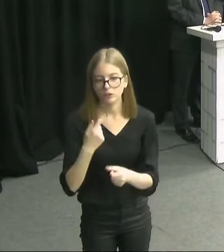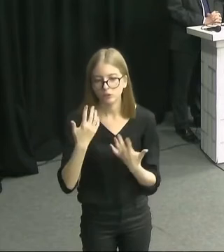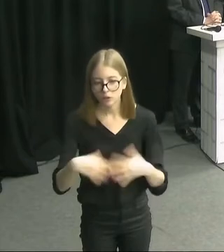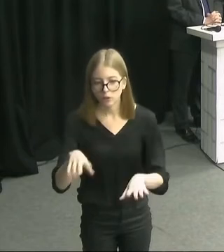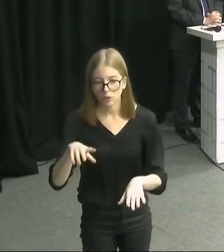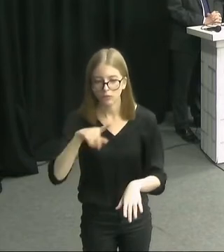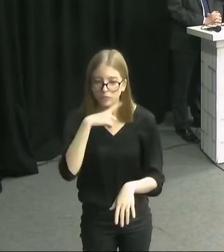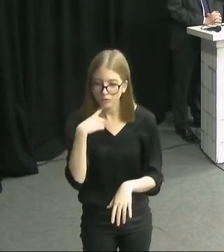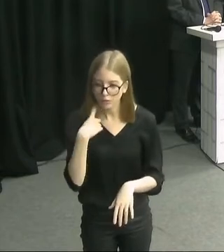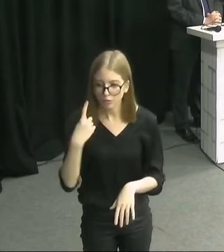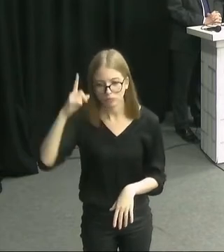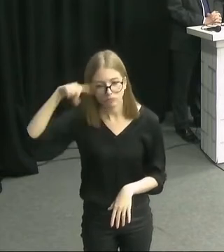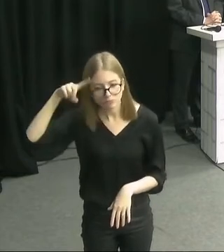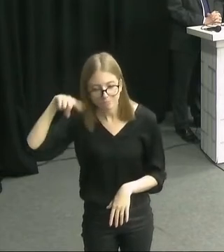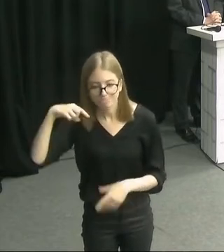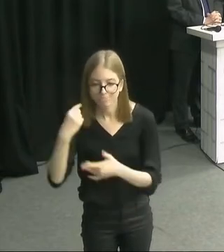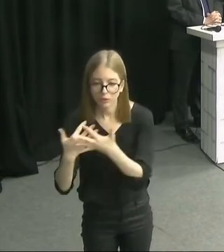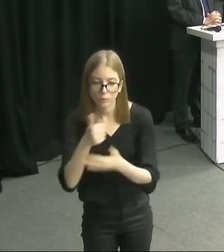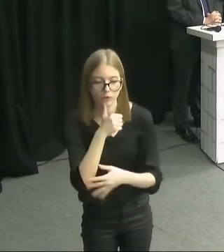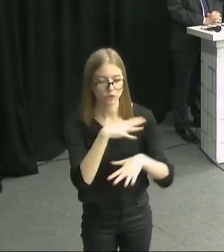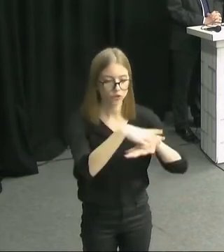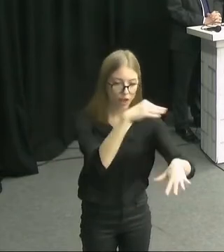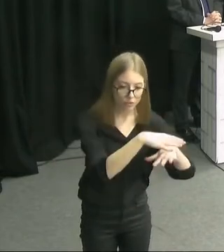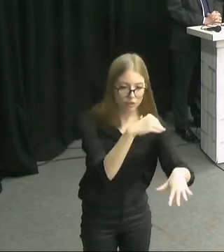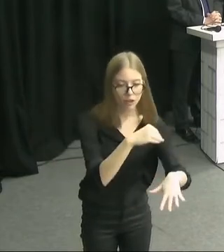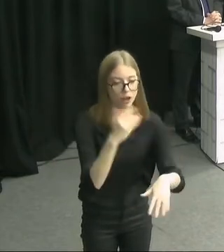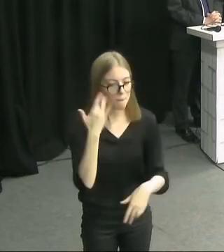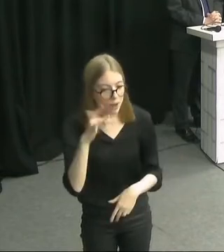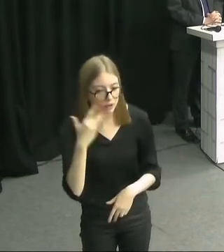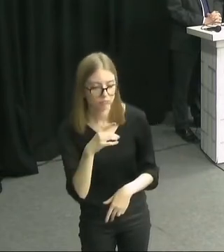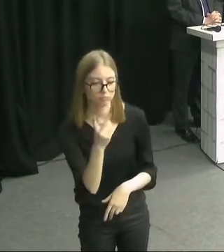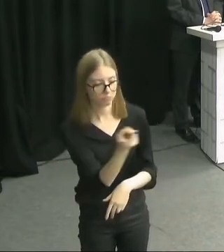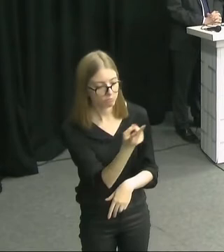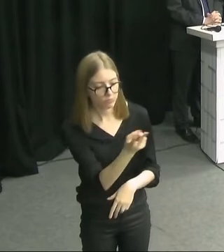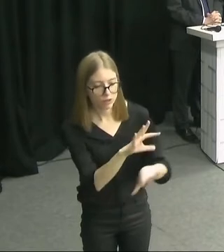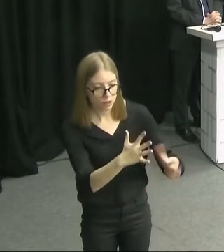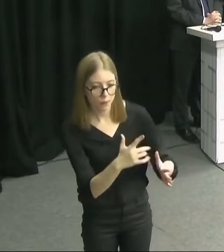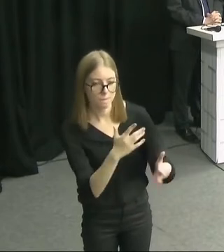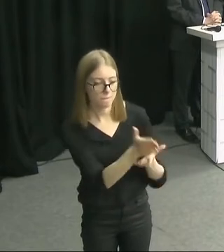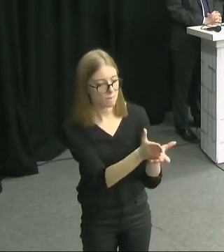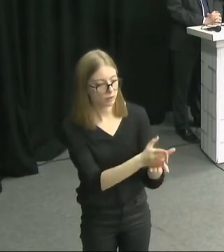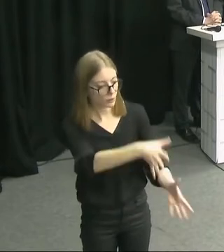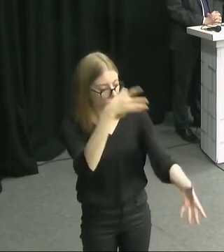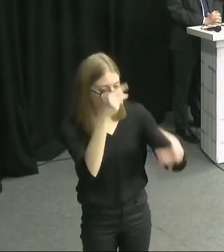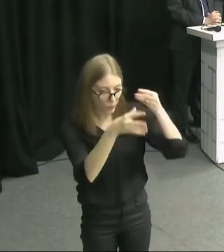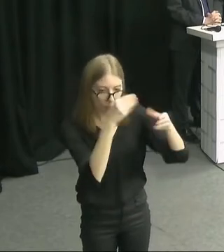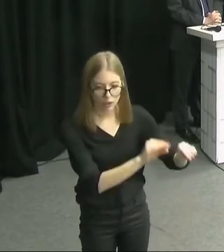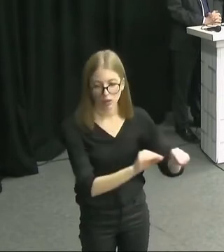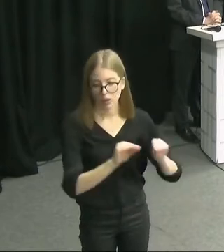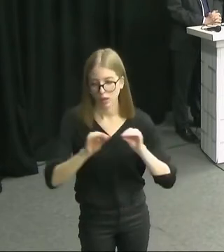Now, I have direct experience with Sweden and the States, so I think that it could be easier